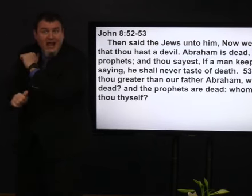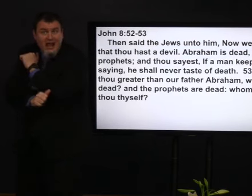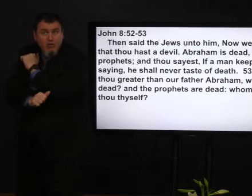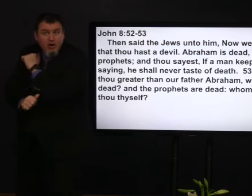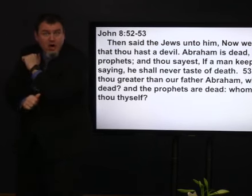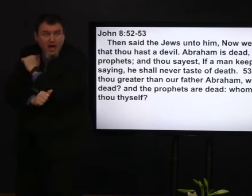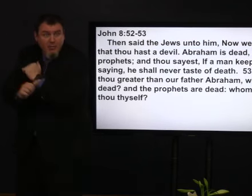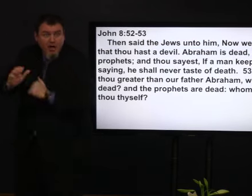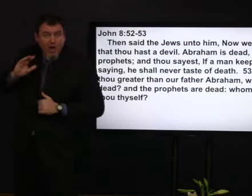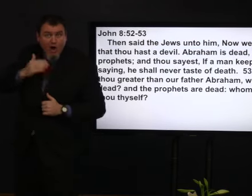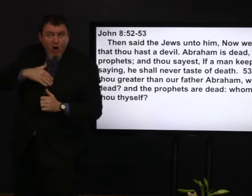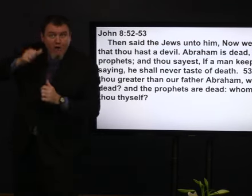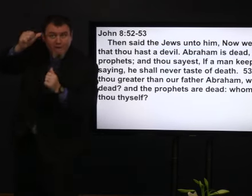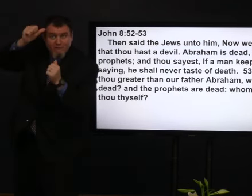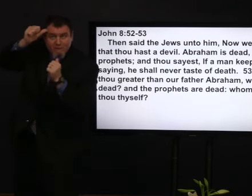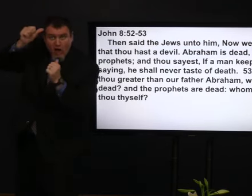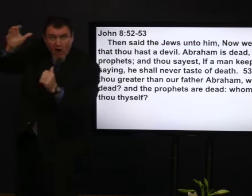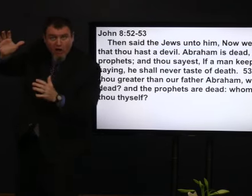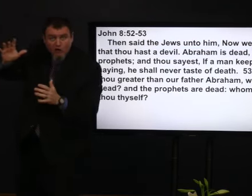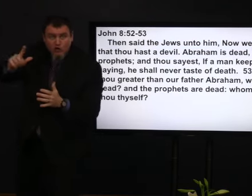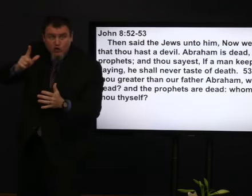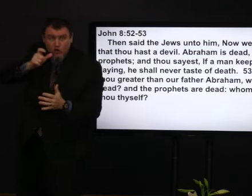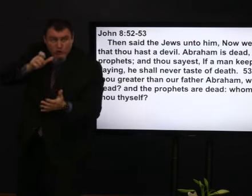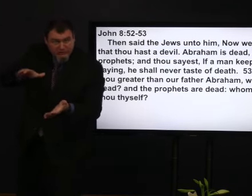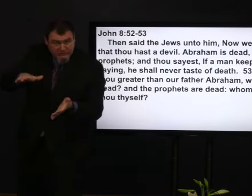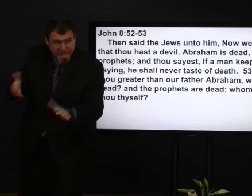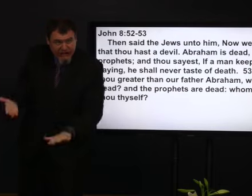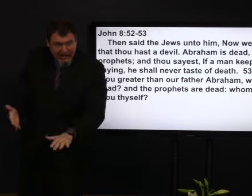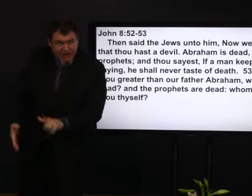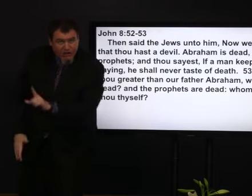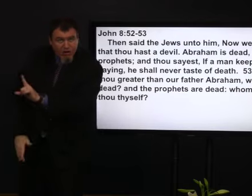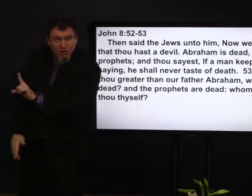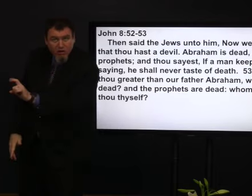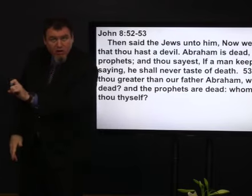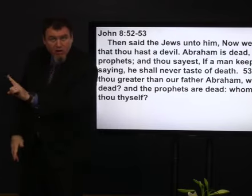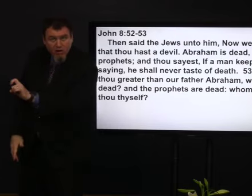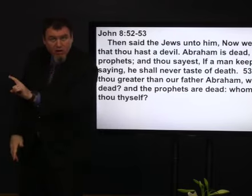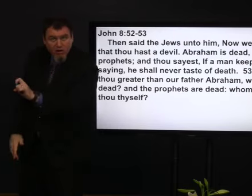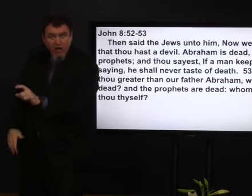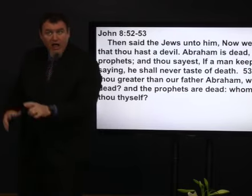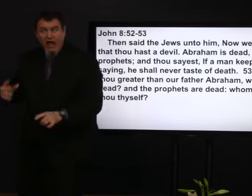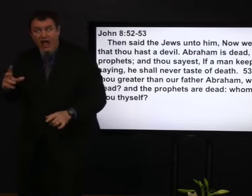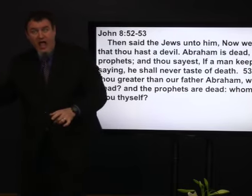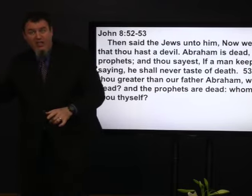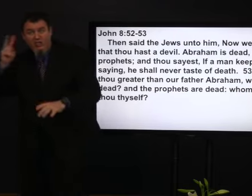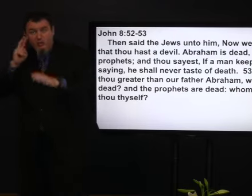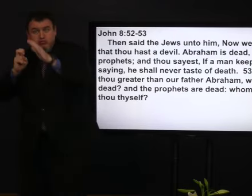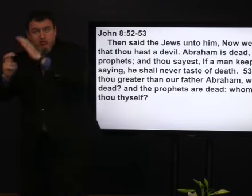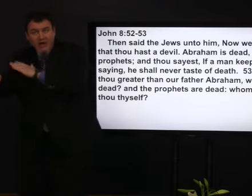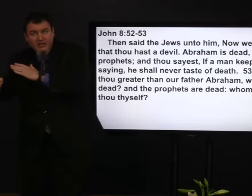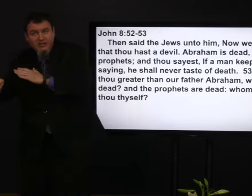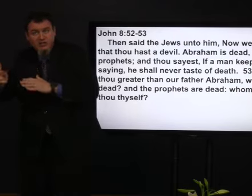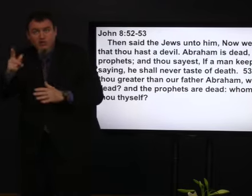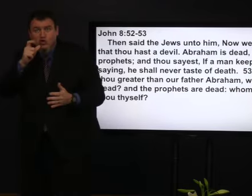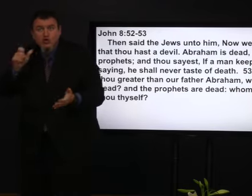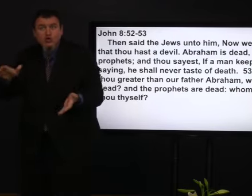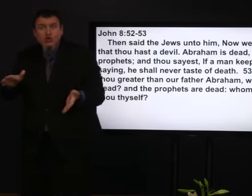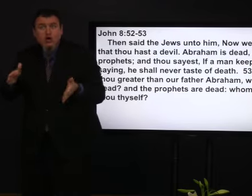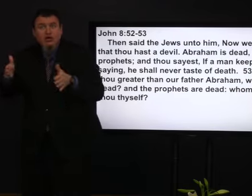Are you greater than our father Abraham, which is dead? And the prophets